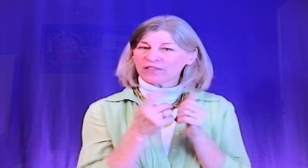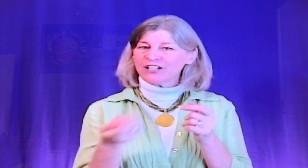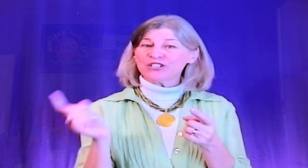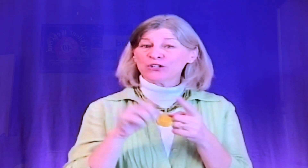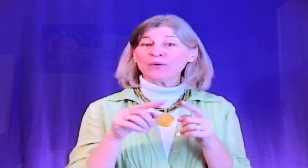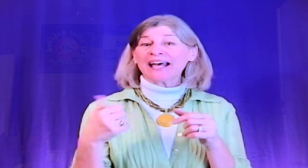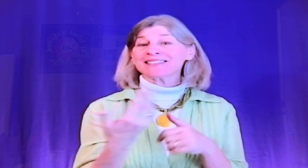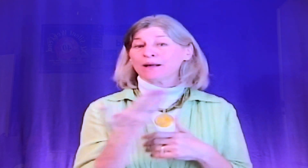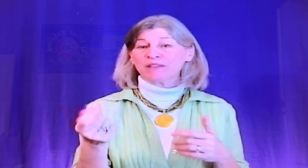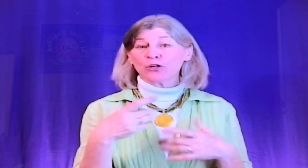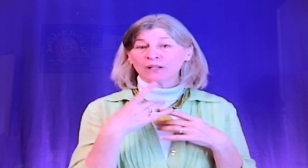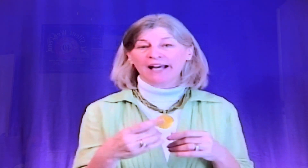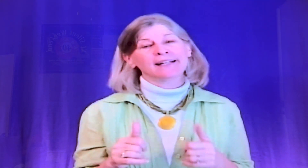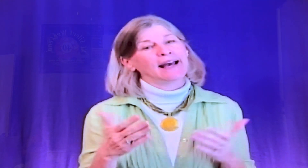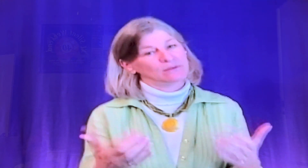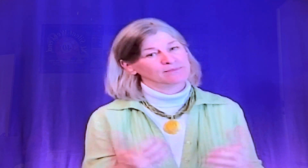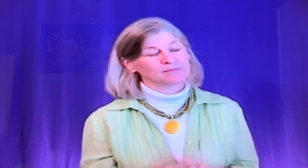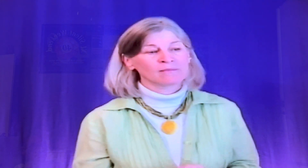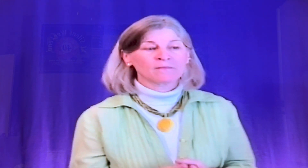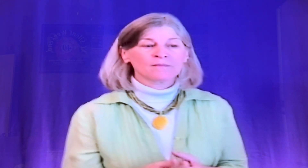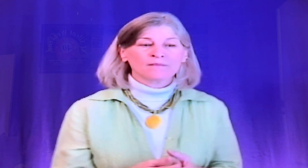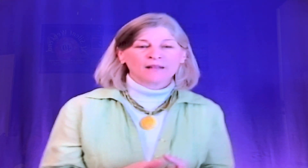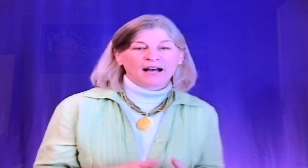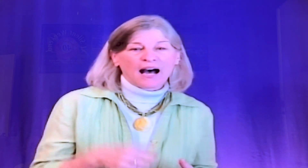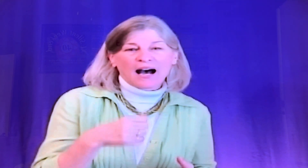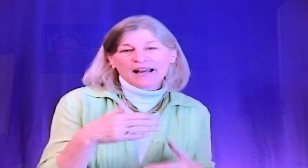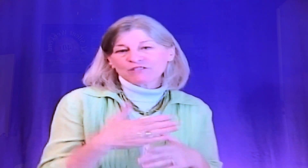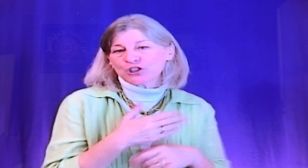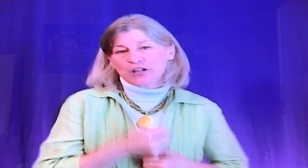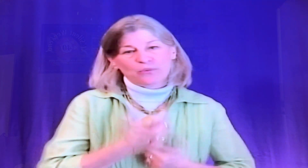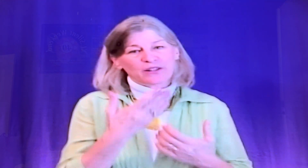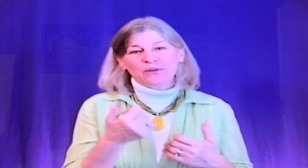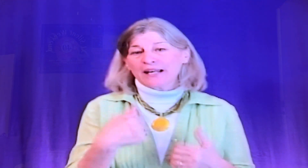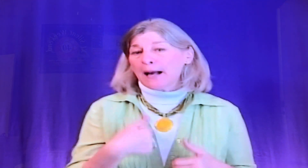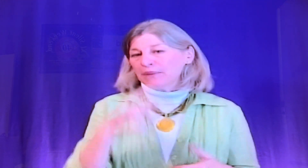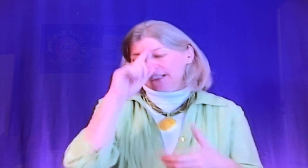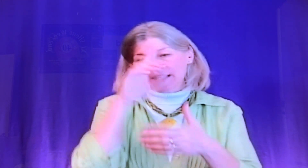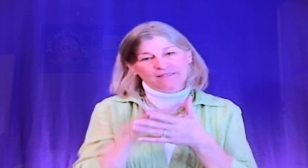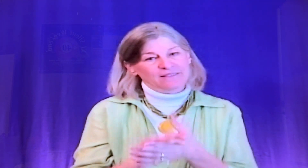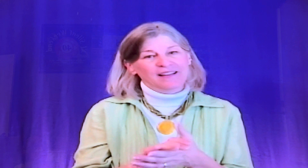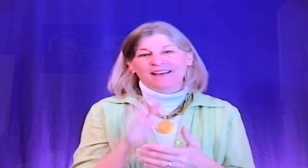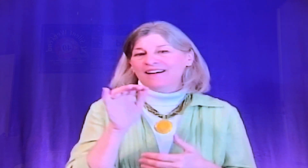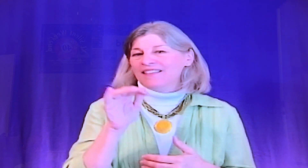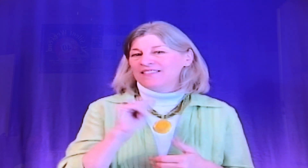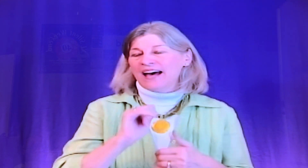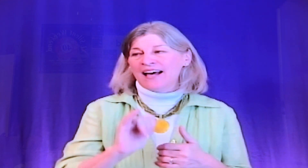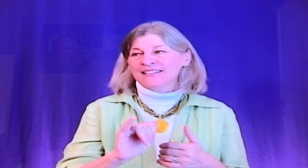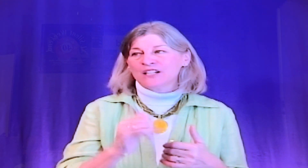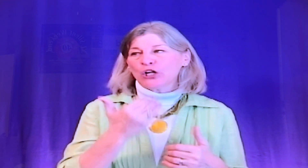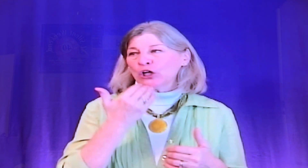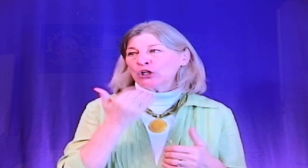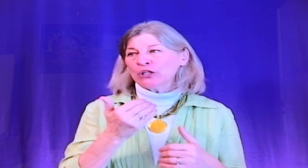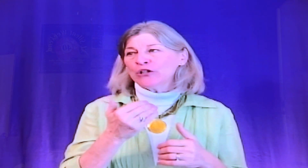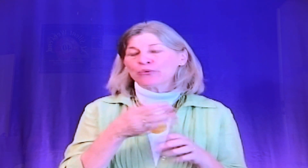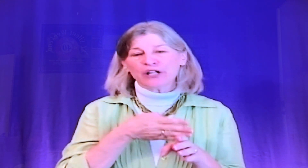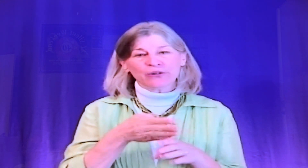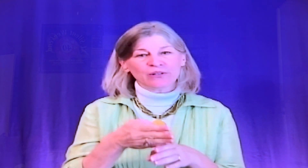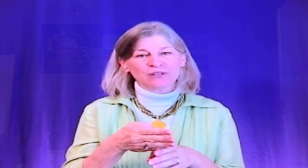it until you get something you like. Now, I have to share with you that I believe that good careers